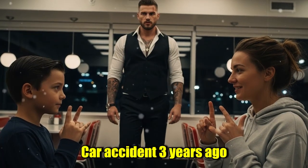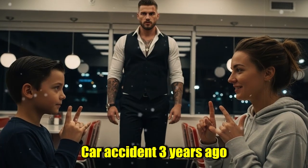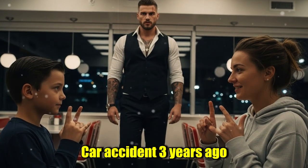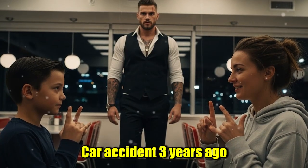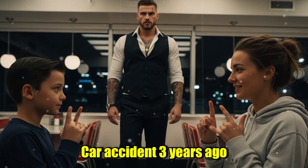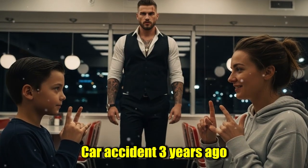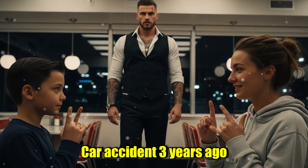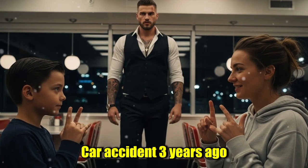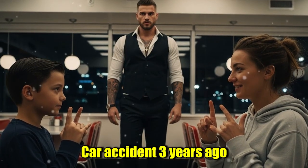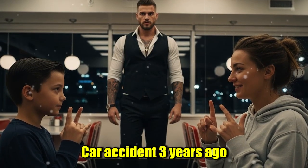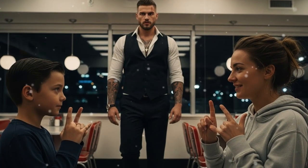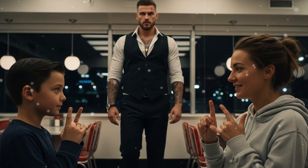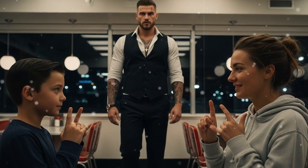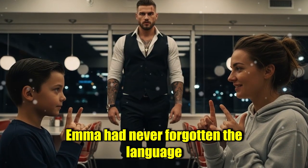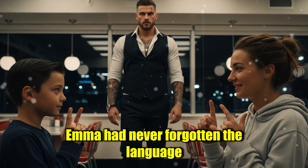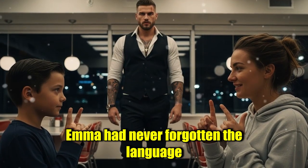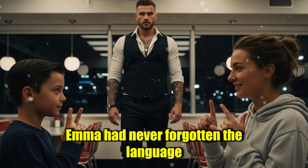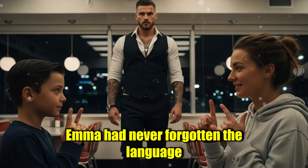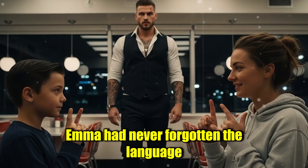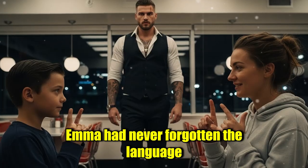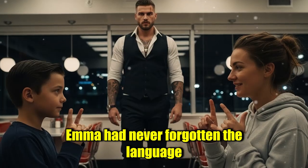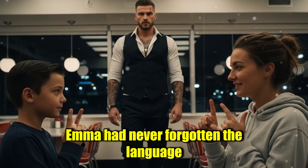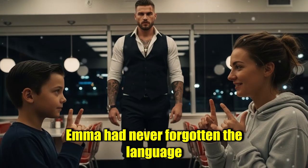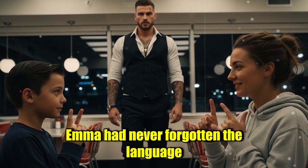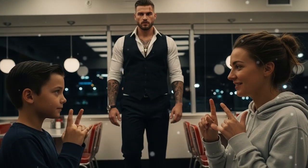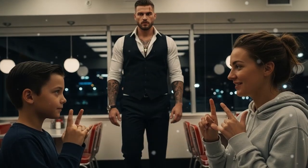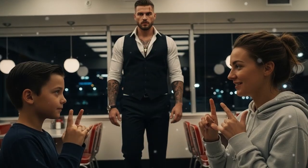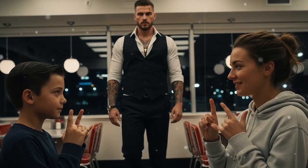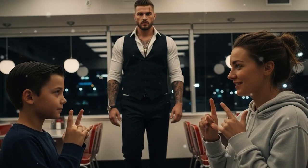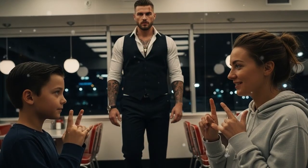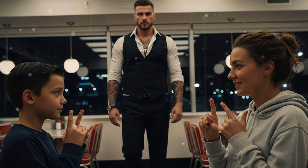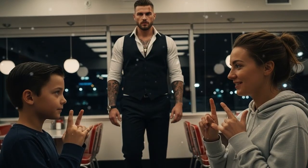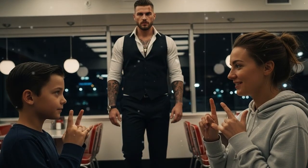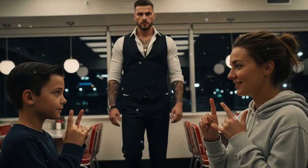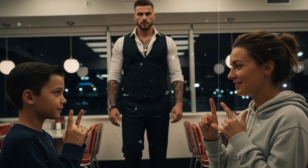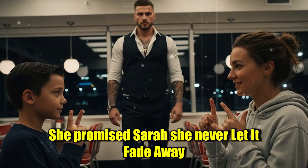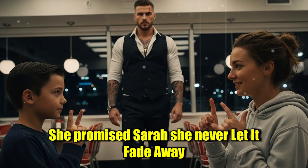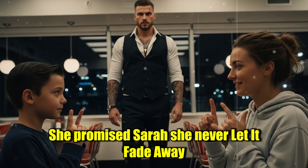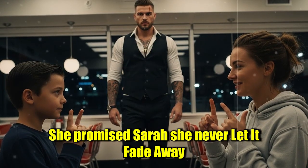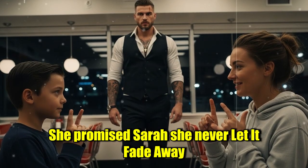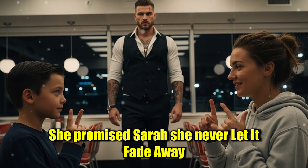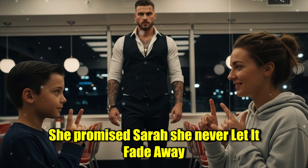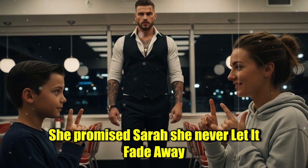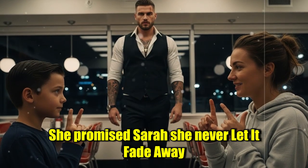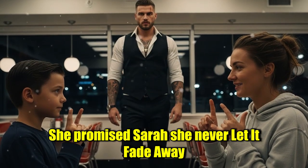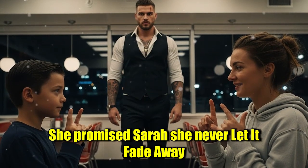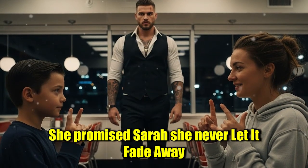car accident 3 years ago, Emma had never forgotten the language that had connected them. She'd promised Sarah she'd never let it